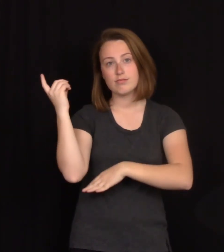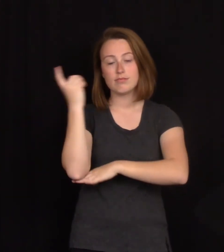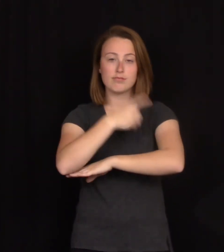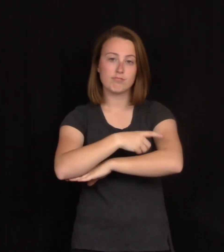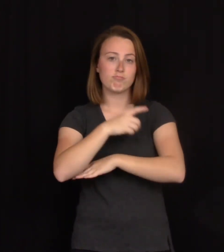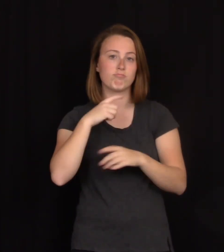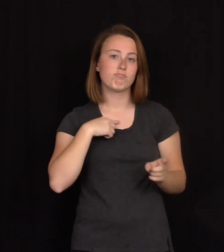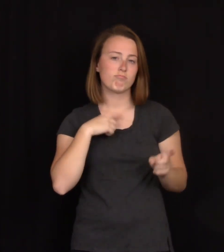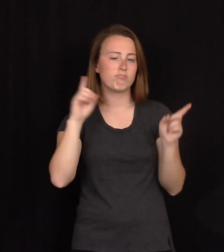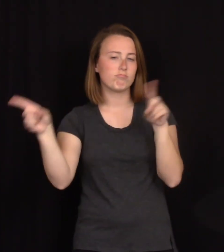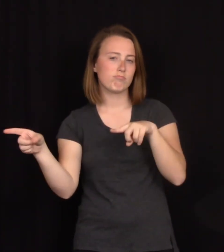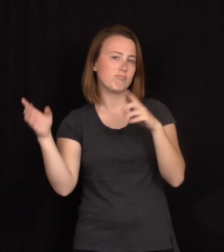classes